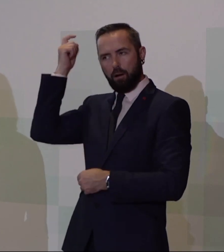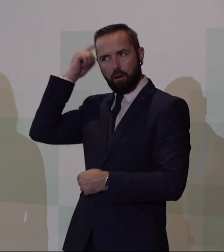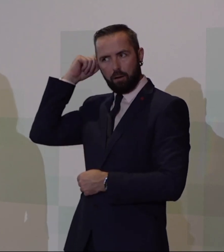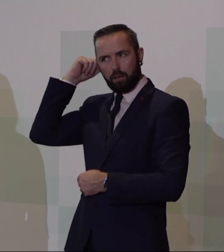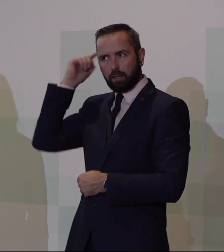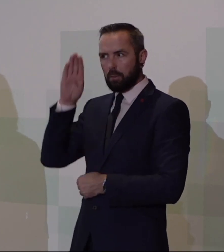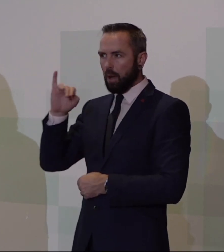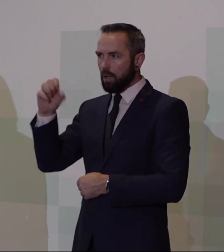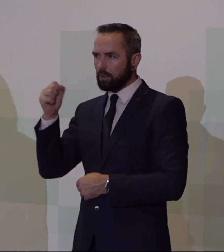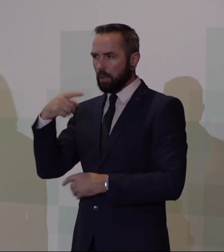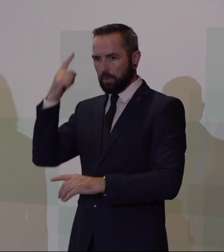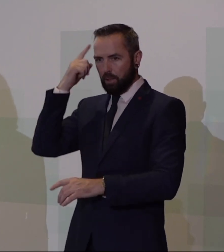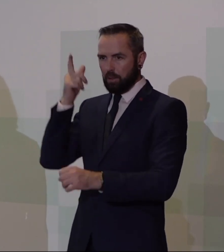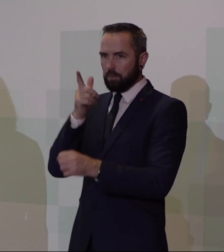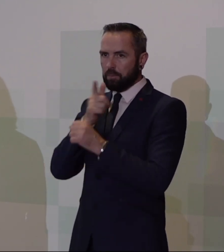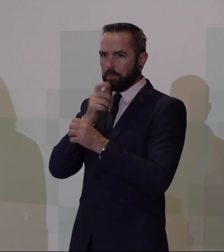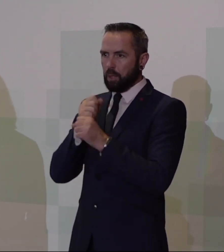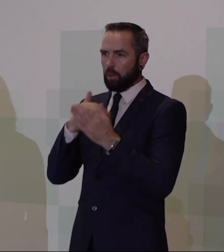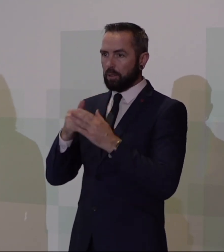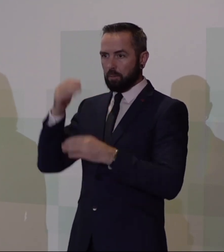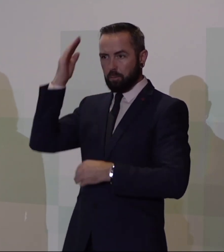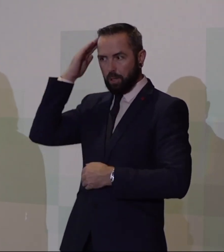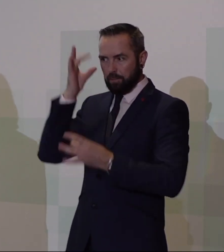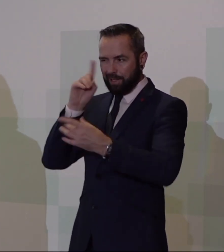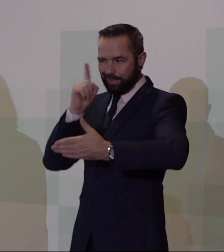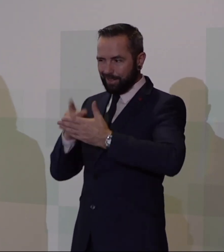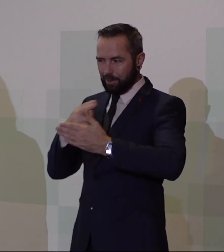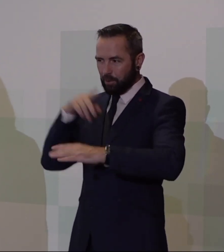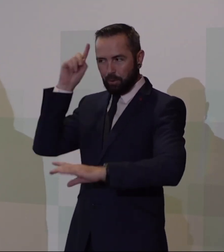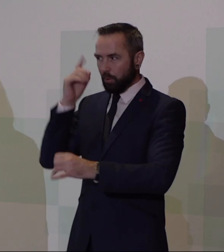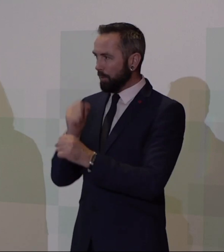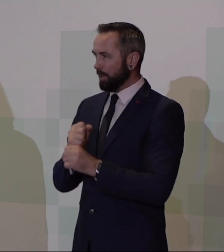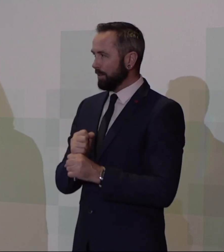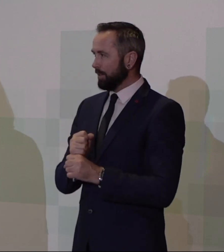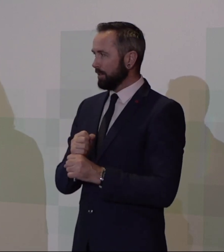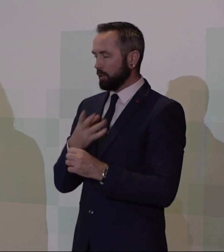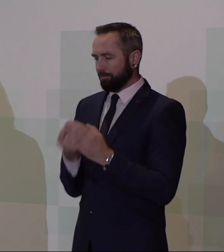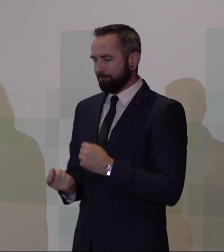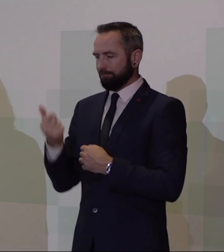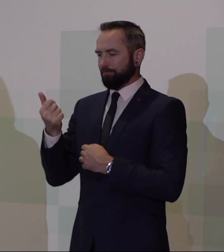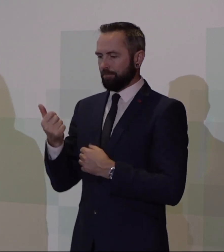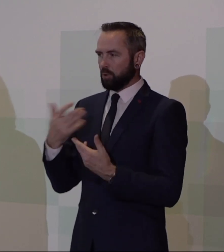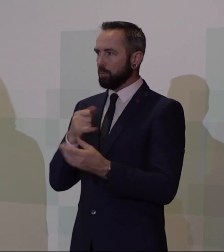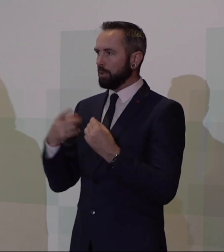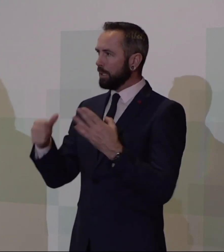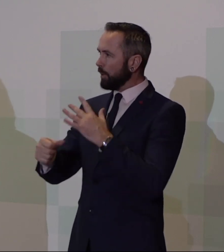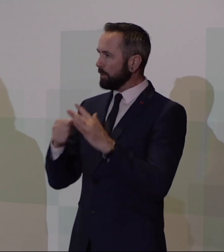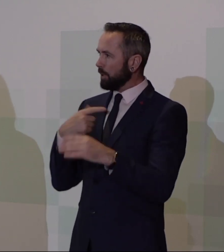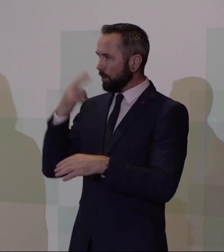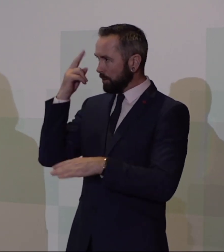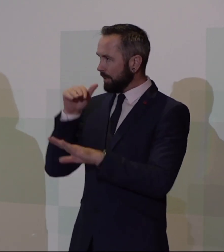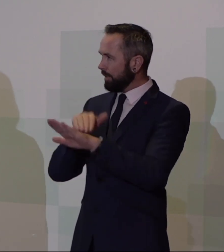to the snap decisions and judgments your brain makes unknown to yourself. It really is something you have to experience to understand its